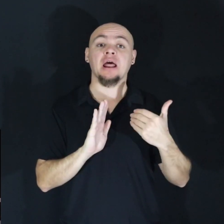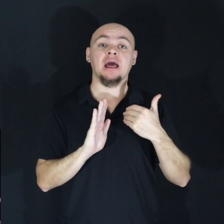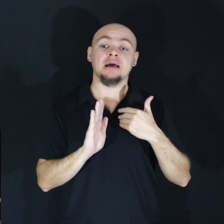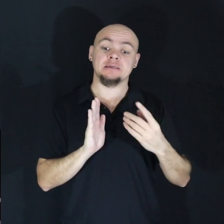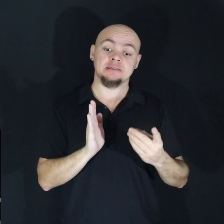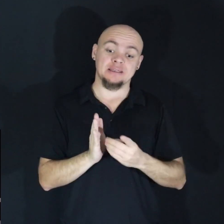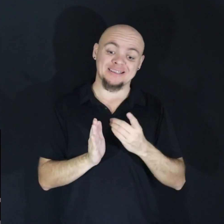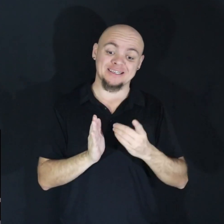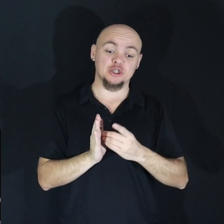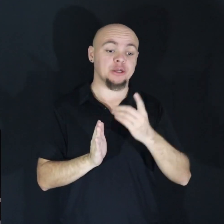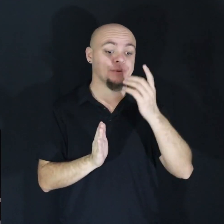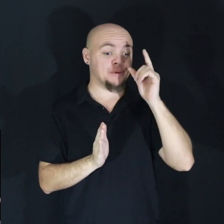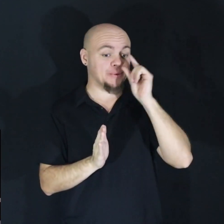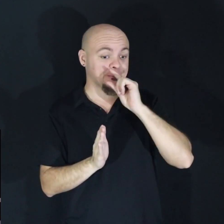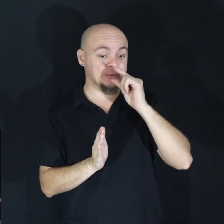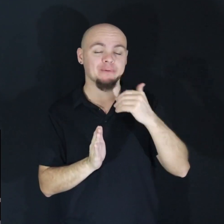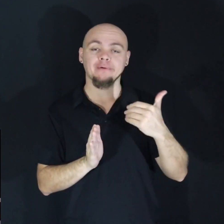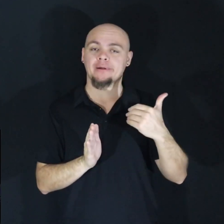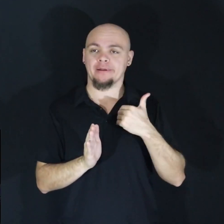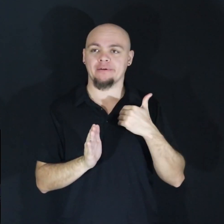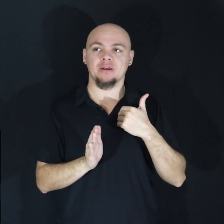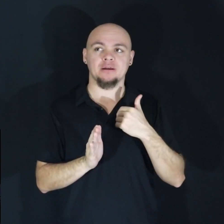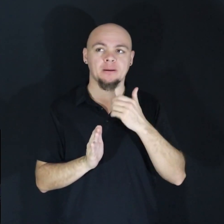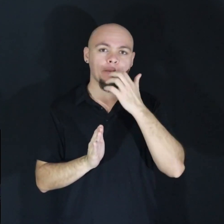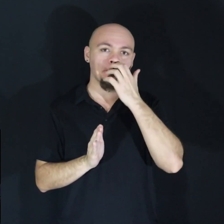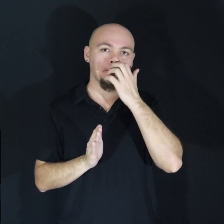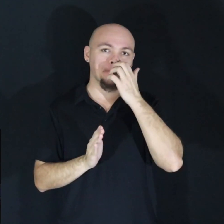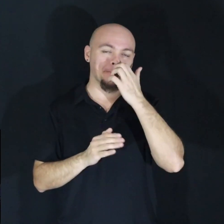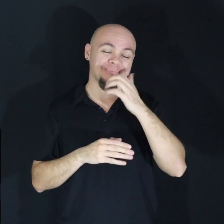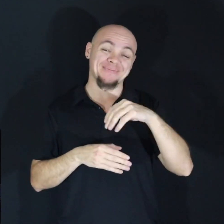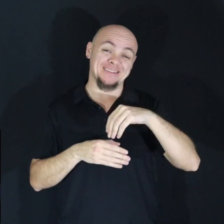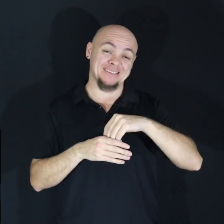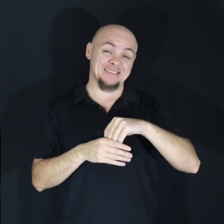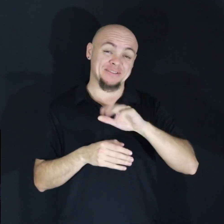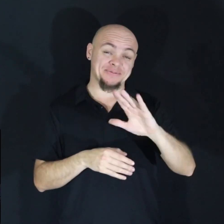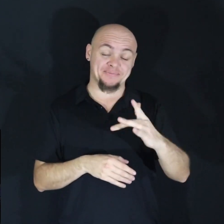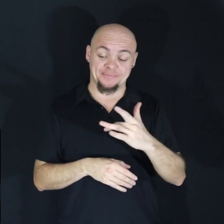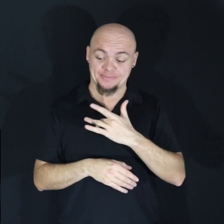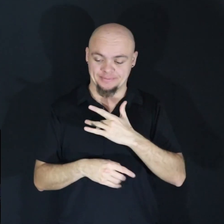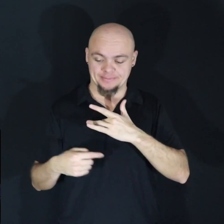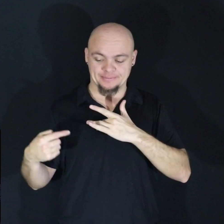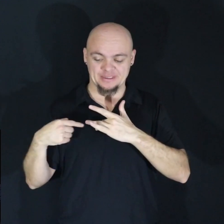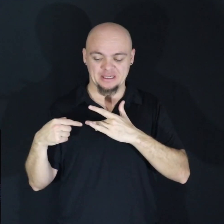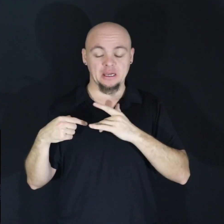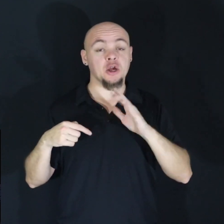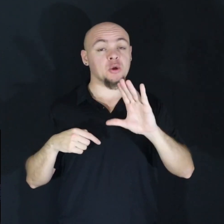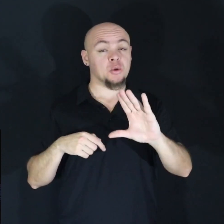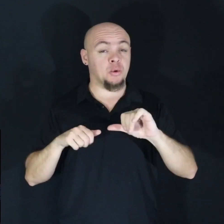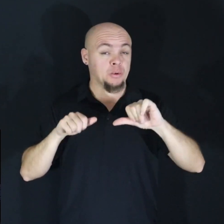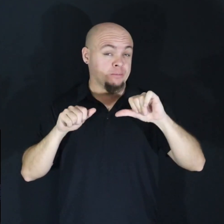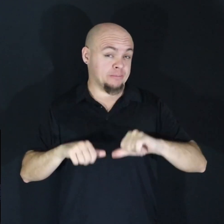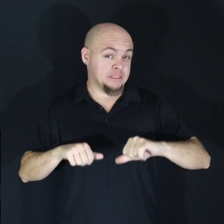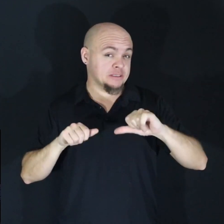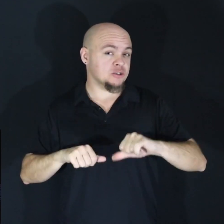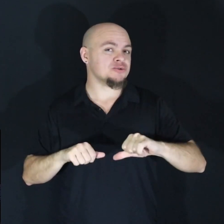or on Google, it's what is inside you and your potential